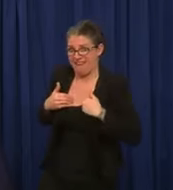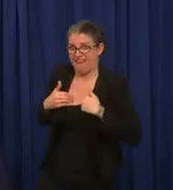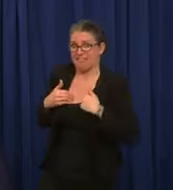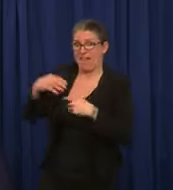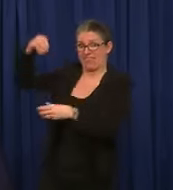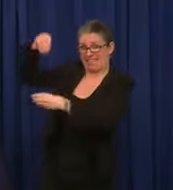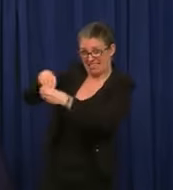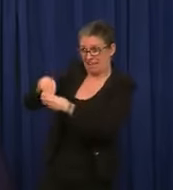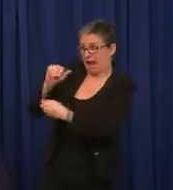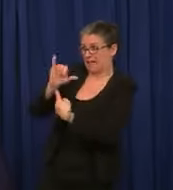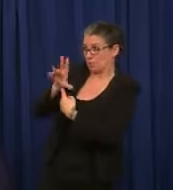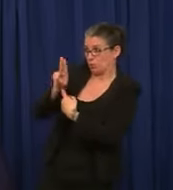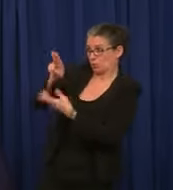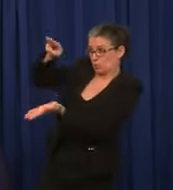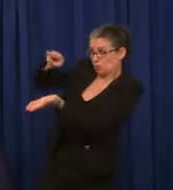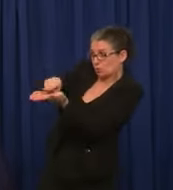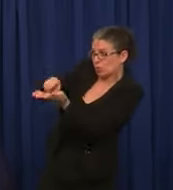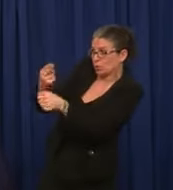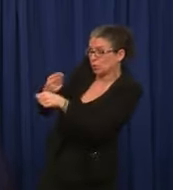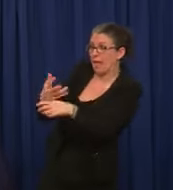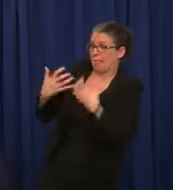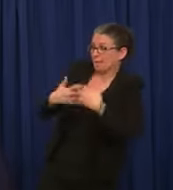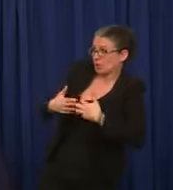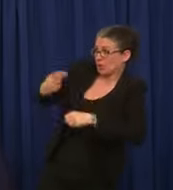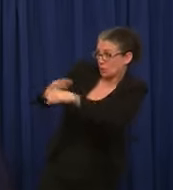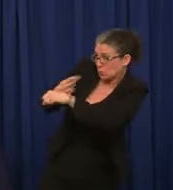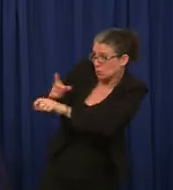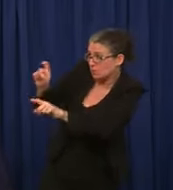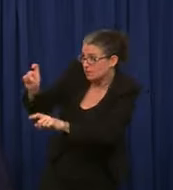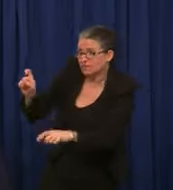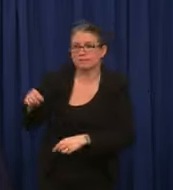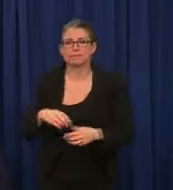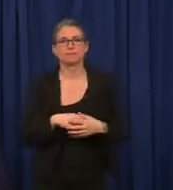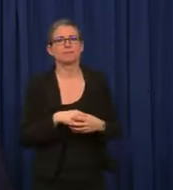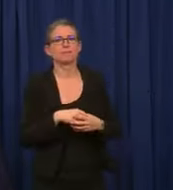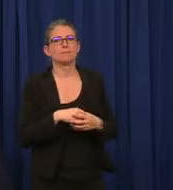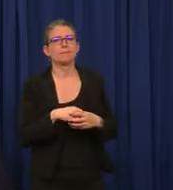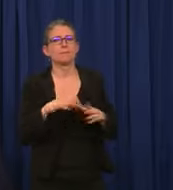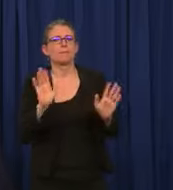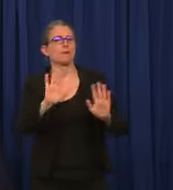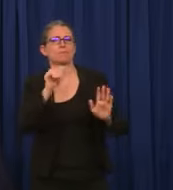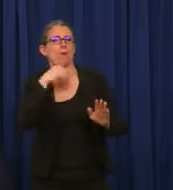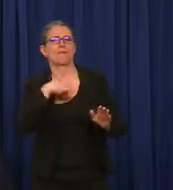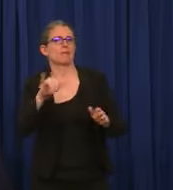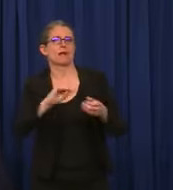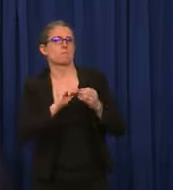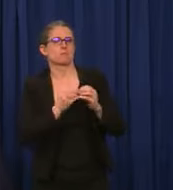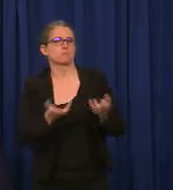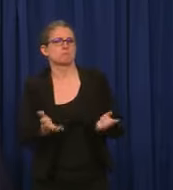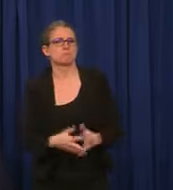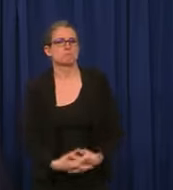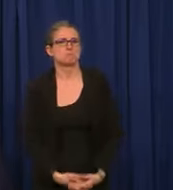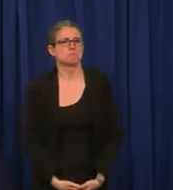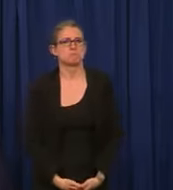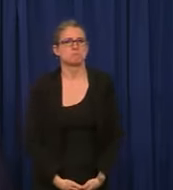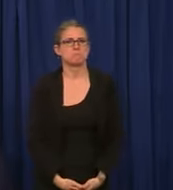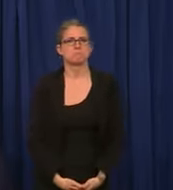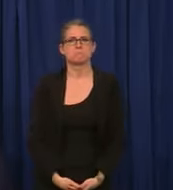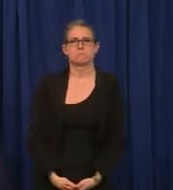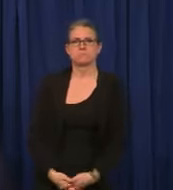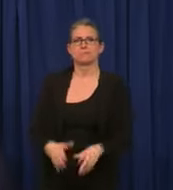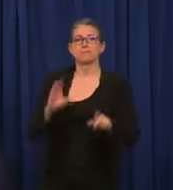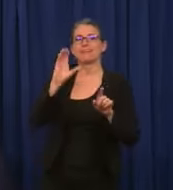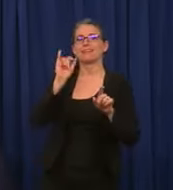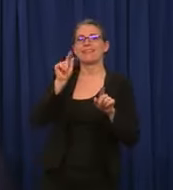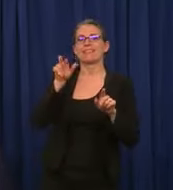Caitlin Andrews at the BDN. Hi. Yes, Dr. Shah. I wanted to follow up